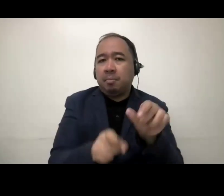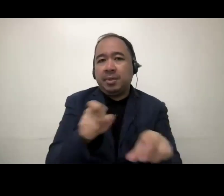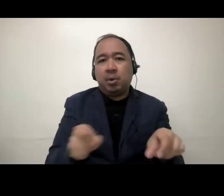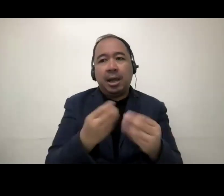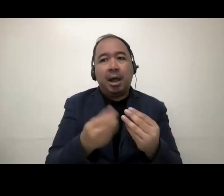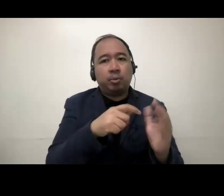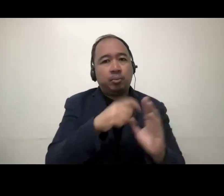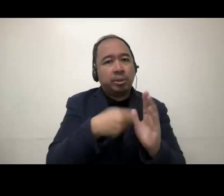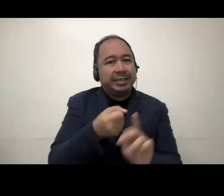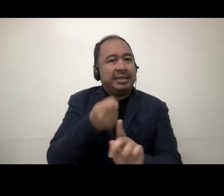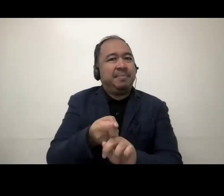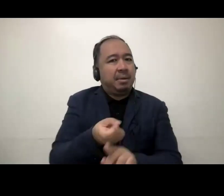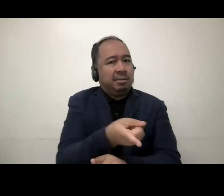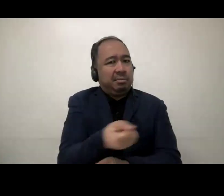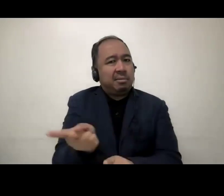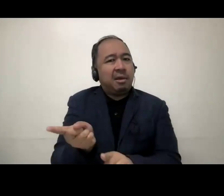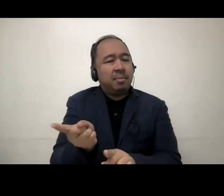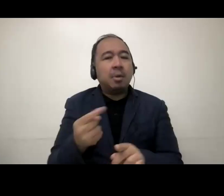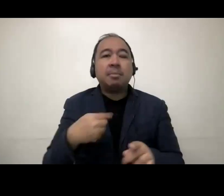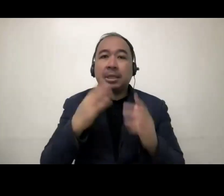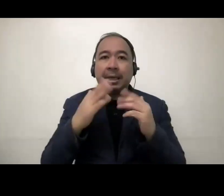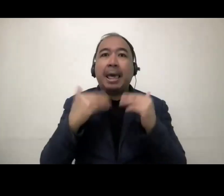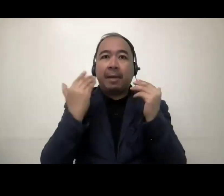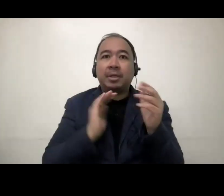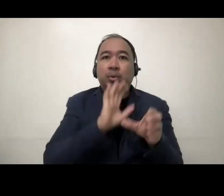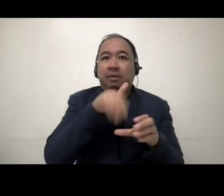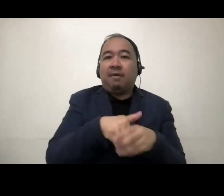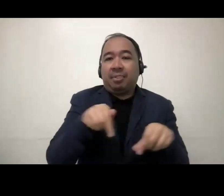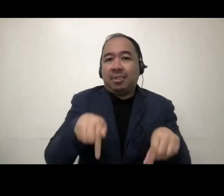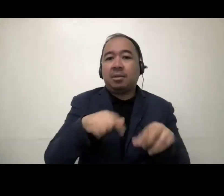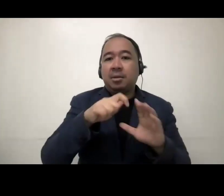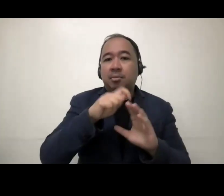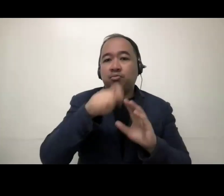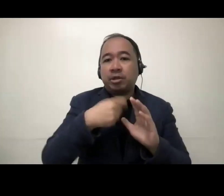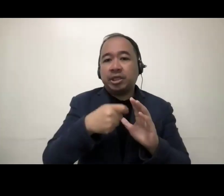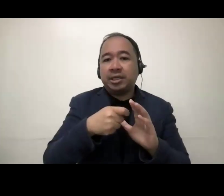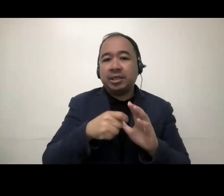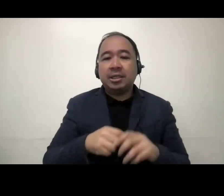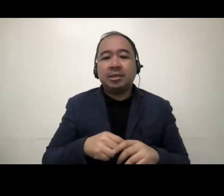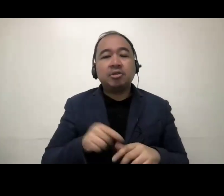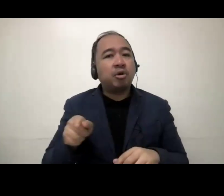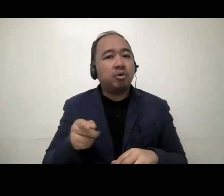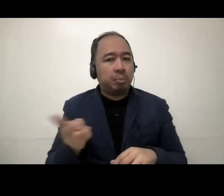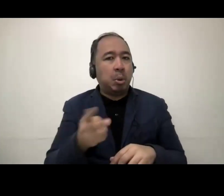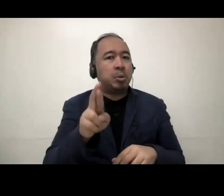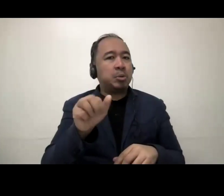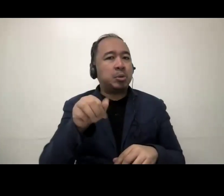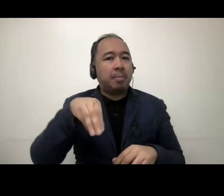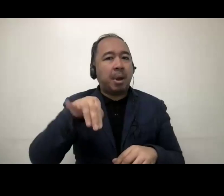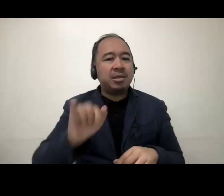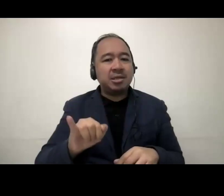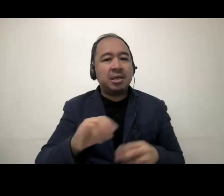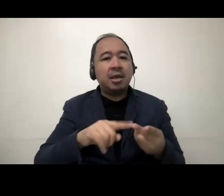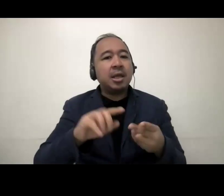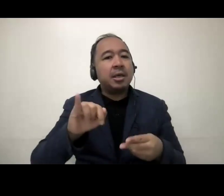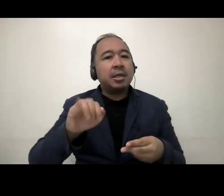to do that, as I know that Ramani and Imran do. But even if those are perfect, and even if